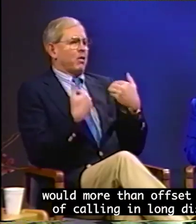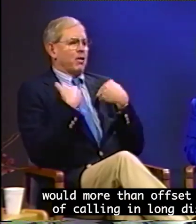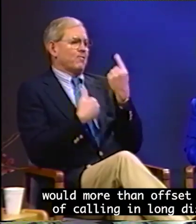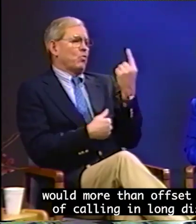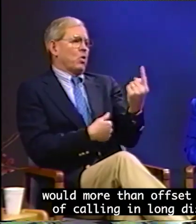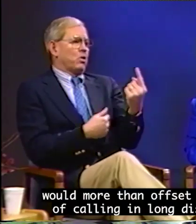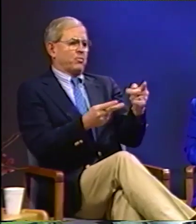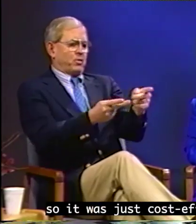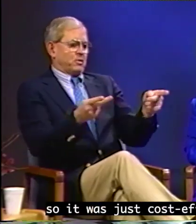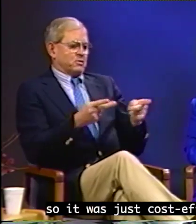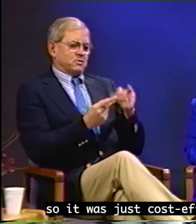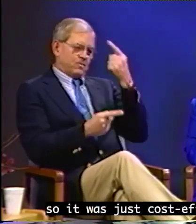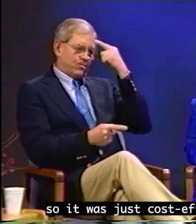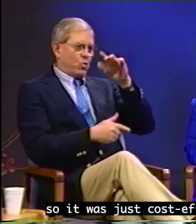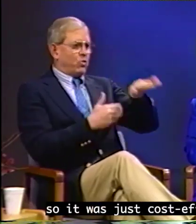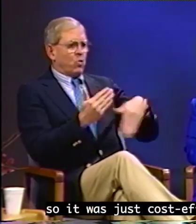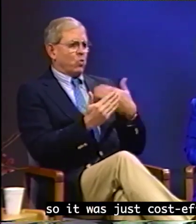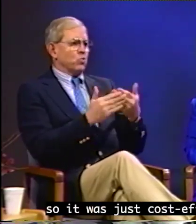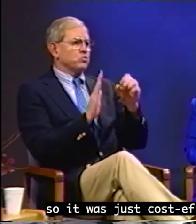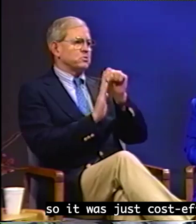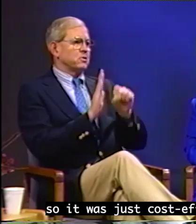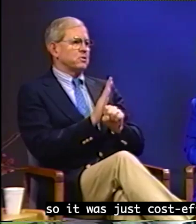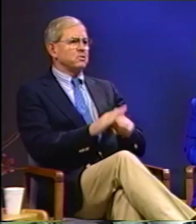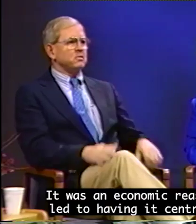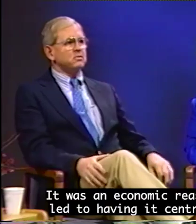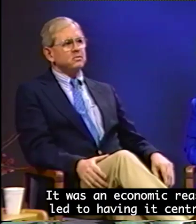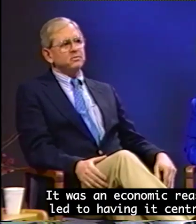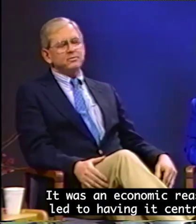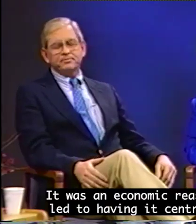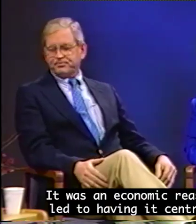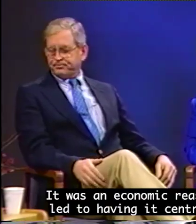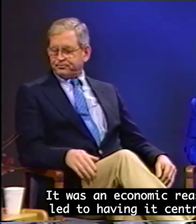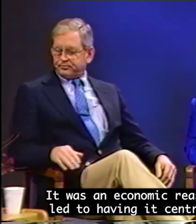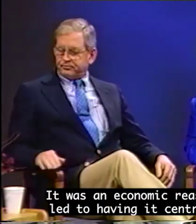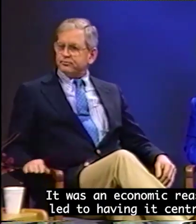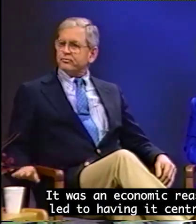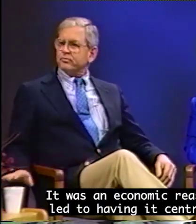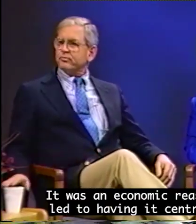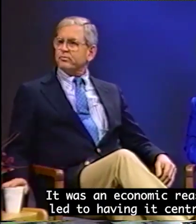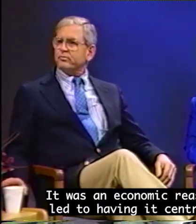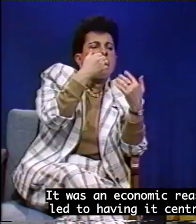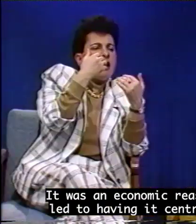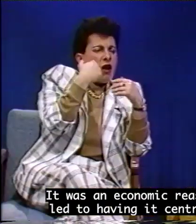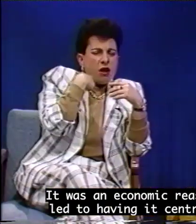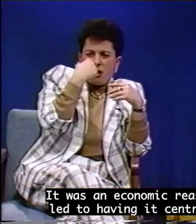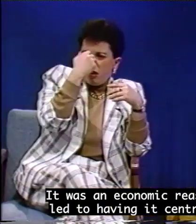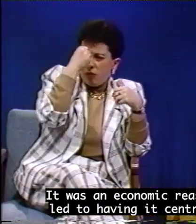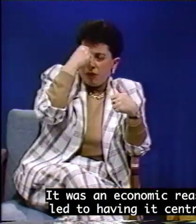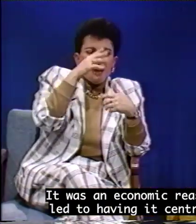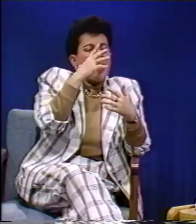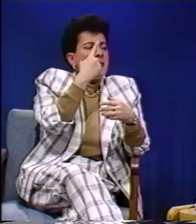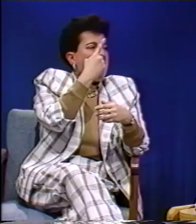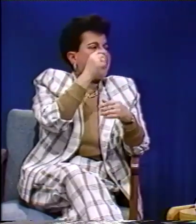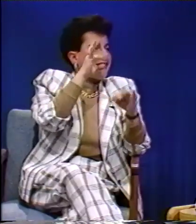in long distance. So it was just cost effective. It was an economic reason that led to having it centralized.